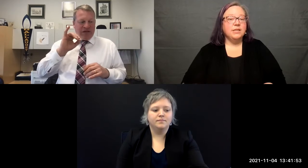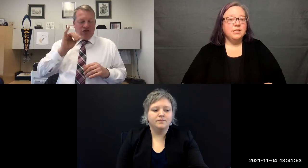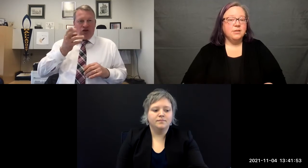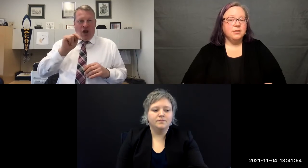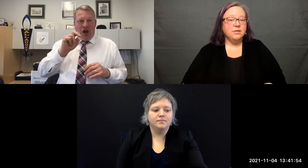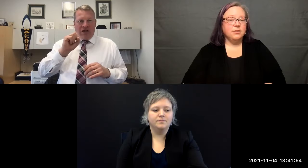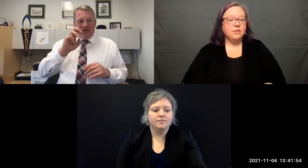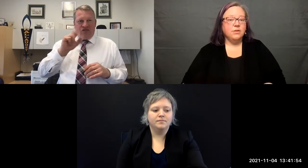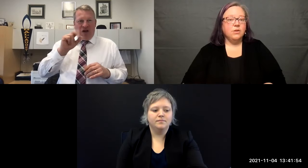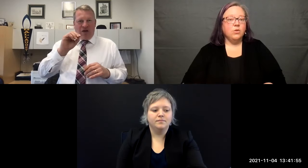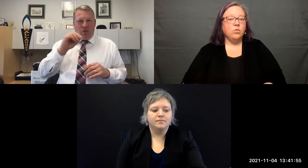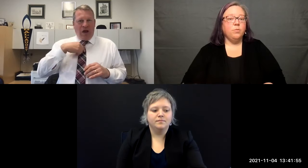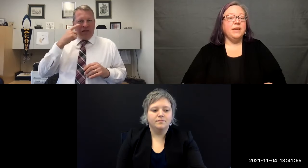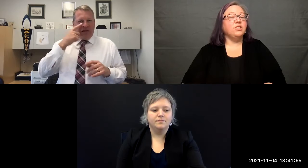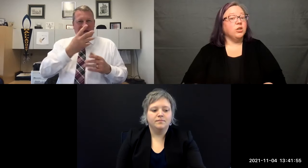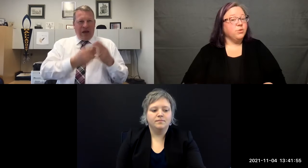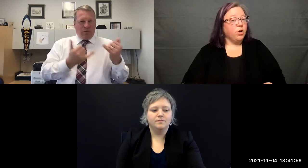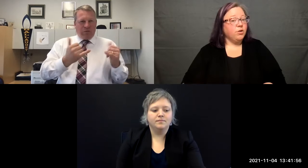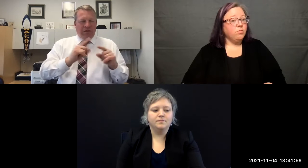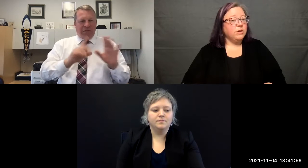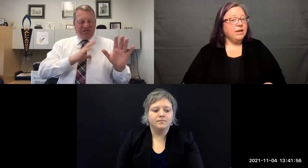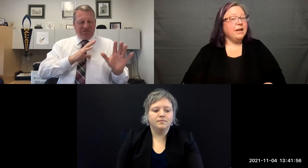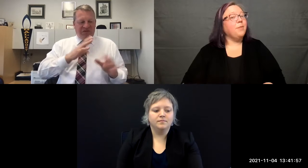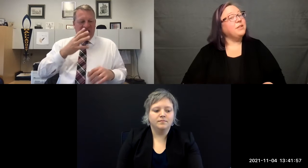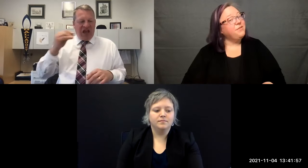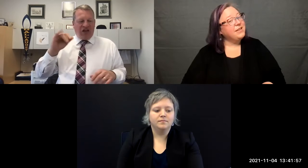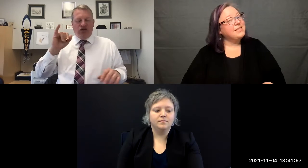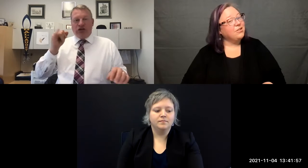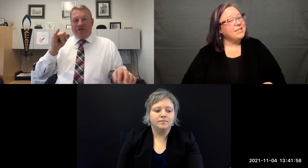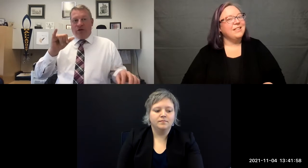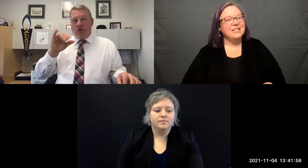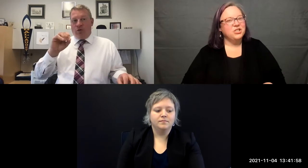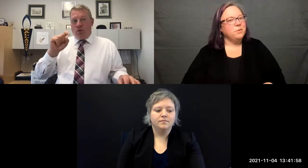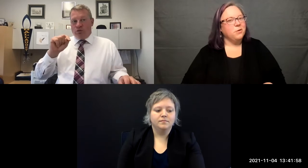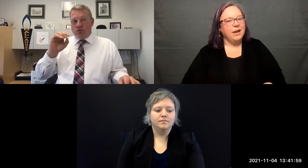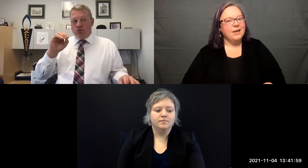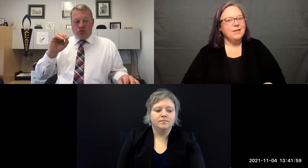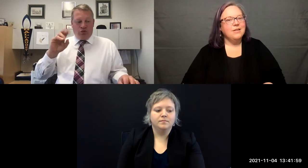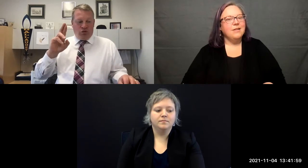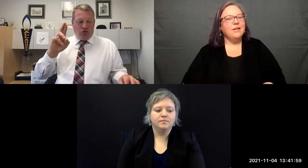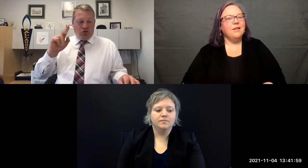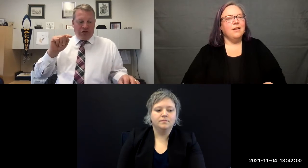Diversity will be John Serrano, and I believe he is out today. That should be okay.